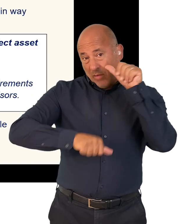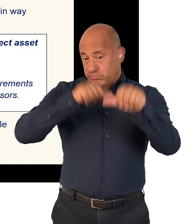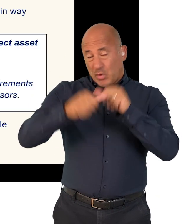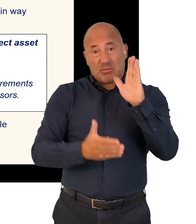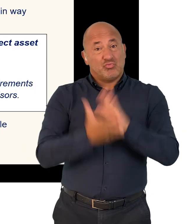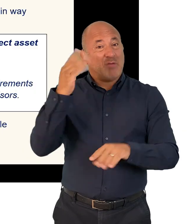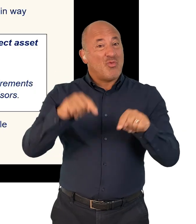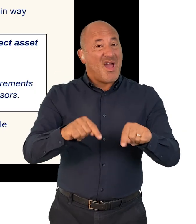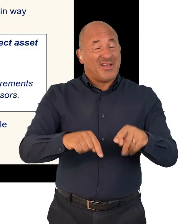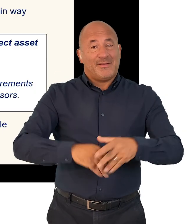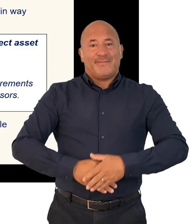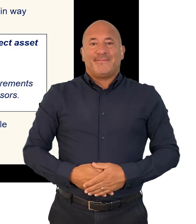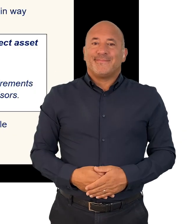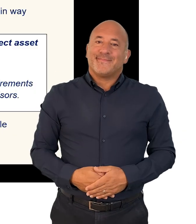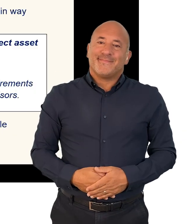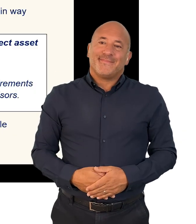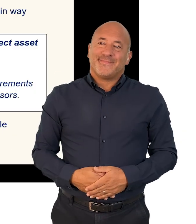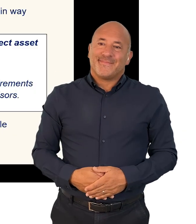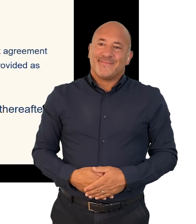accept the grant offer.